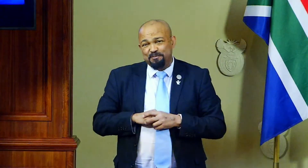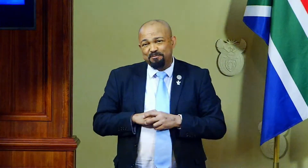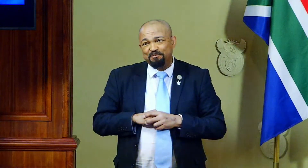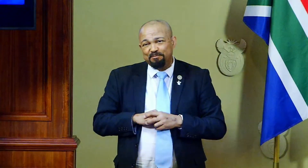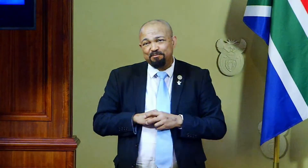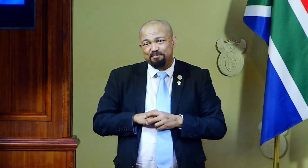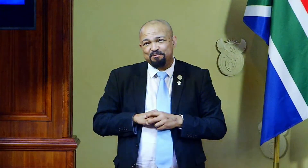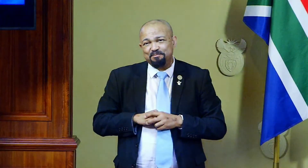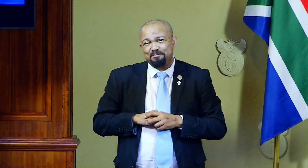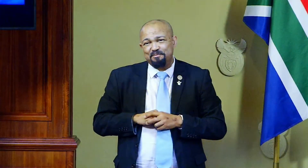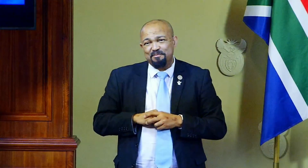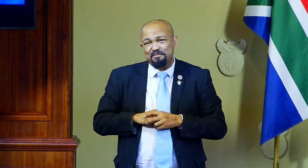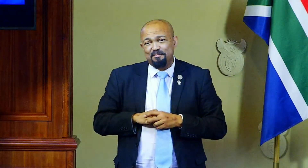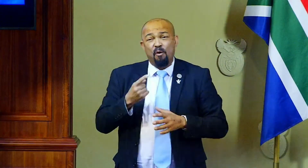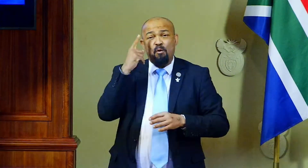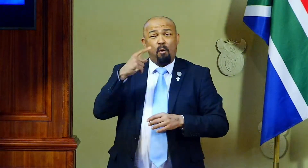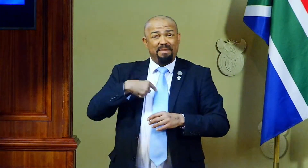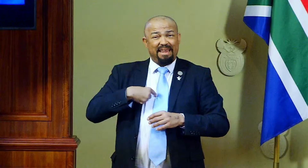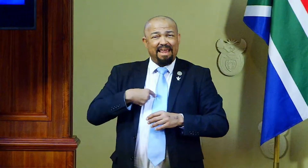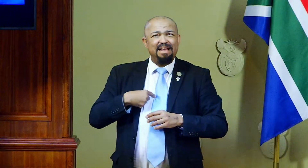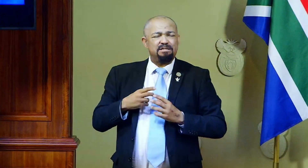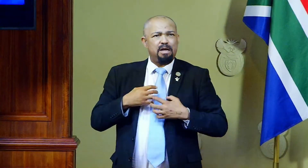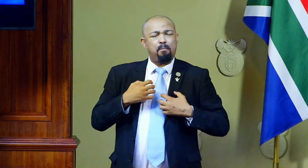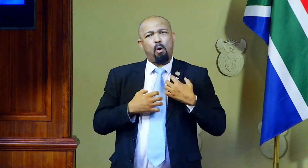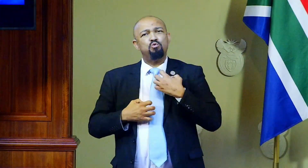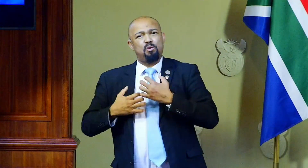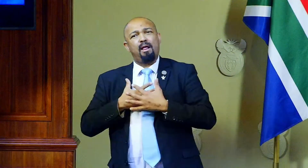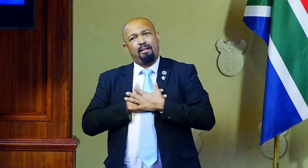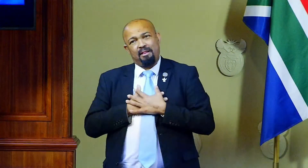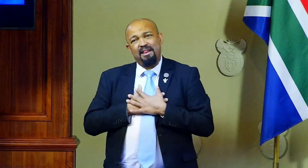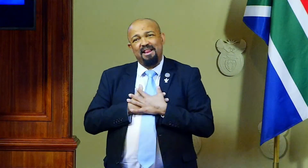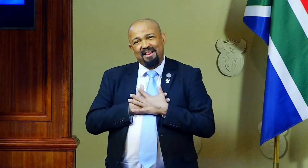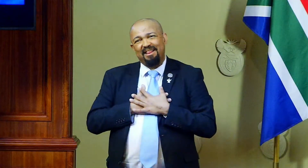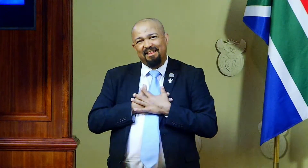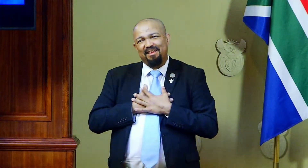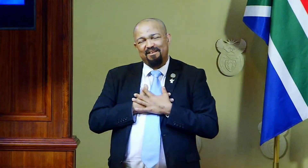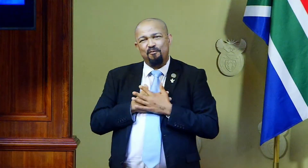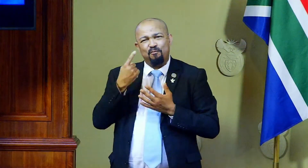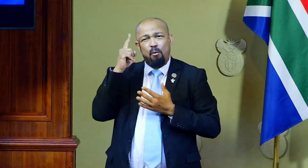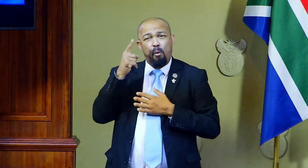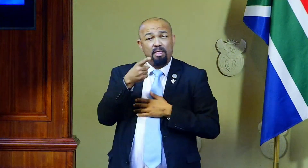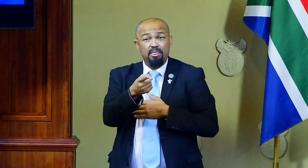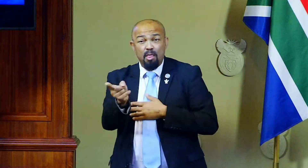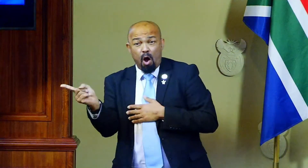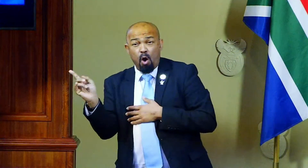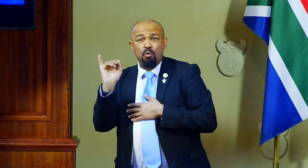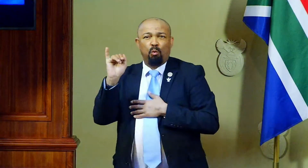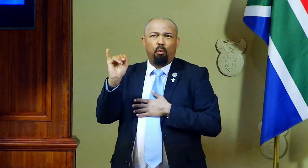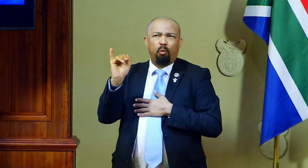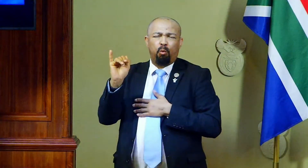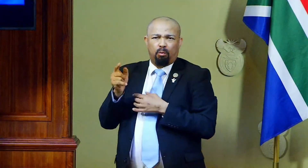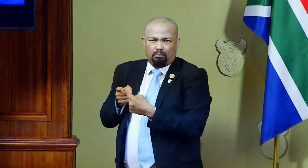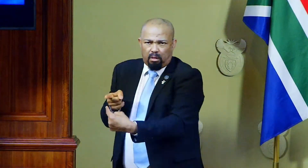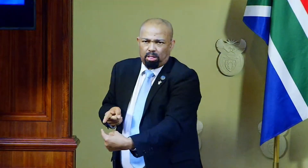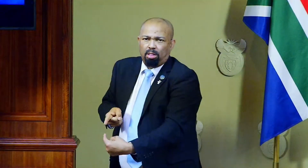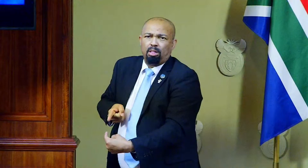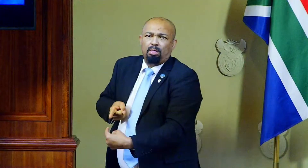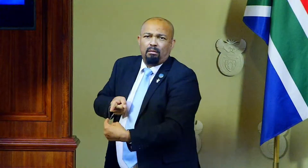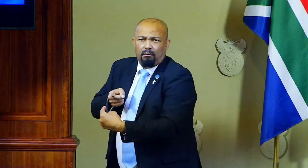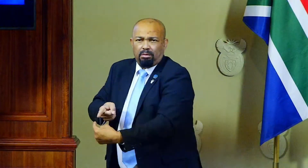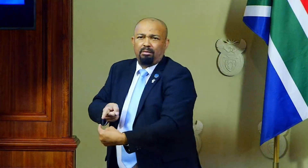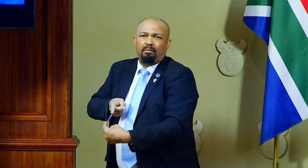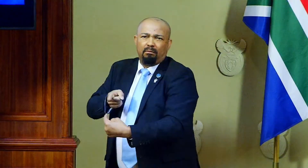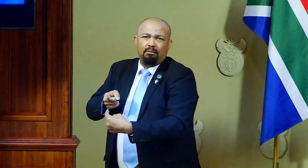sign today, is going to change deaf people's lives. It's very emotional for me today, and